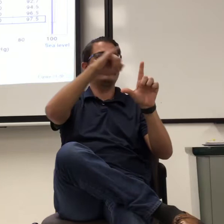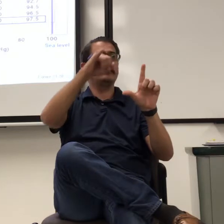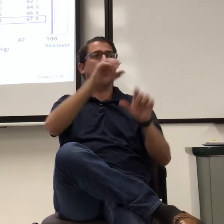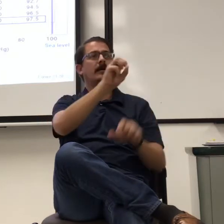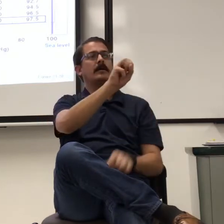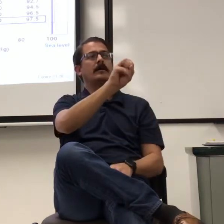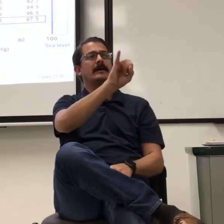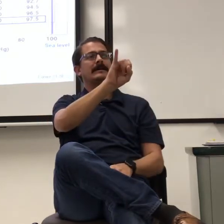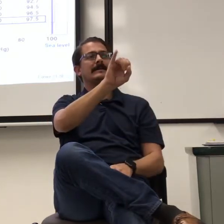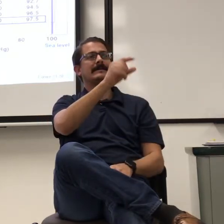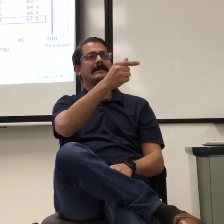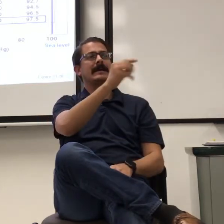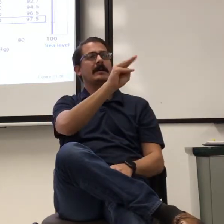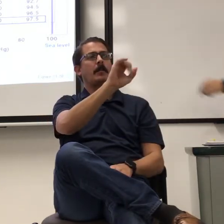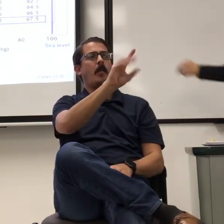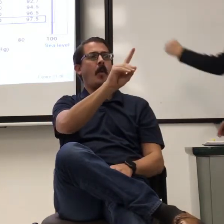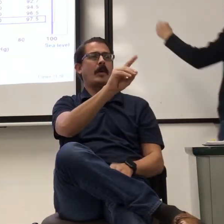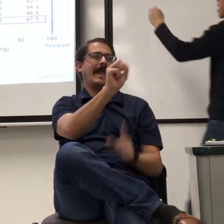curve, that's shaped.